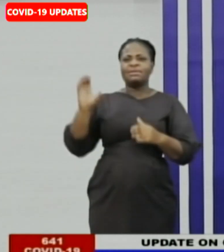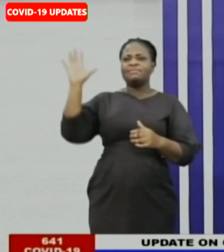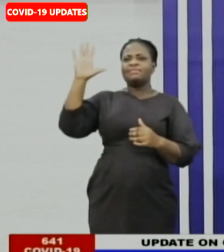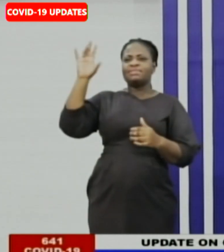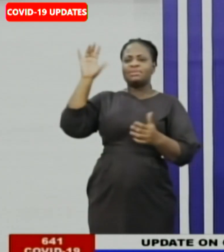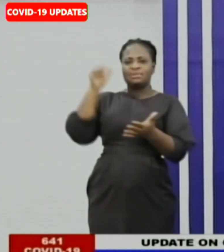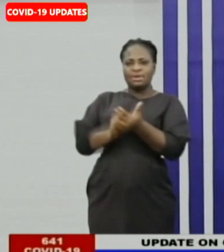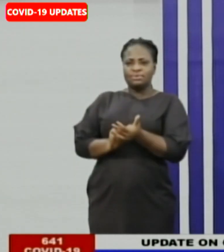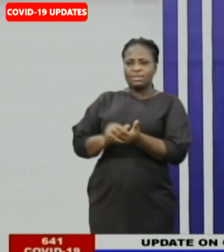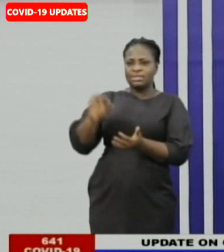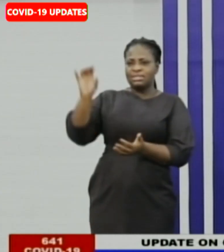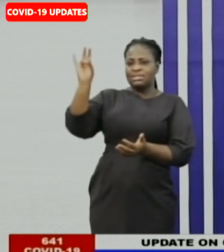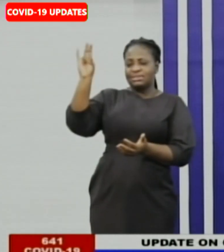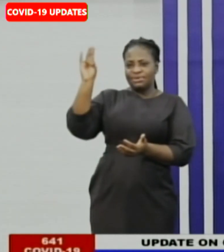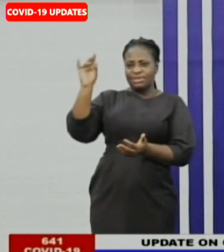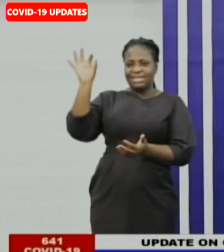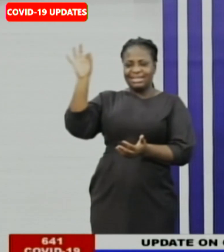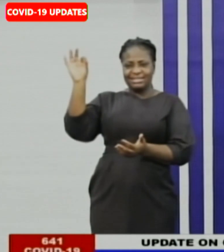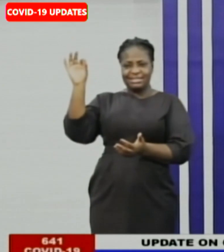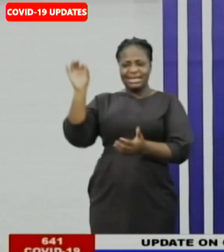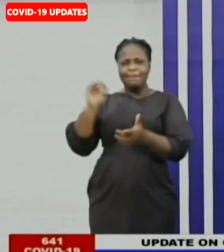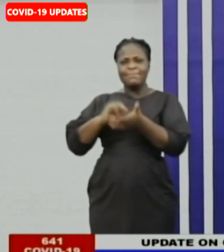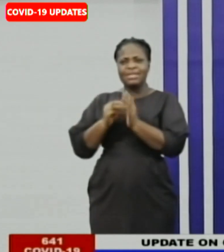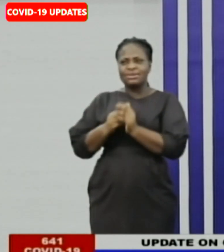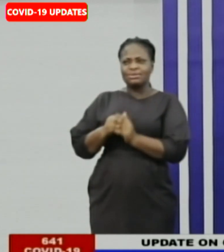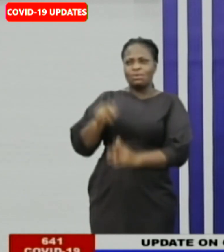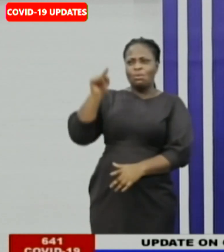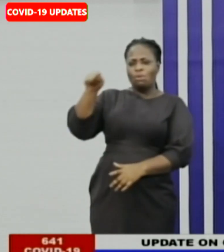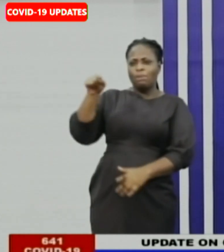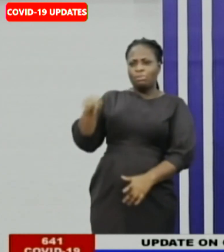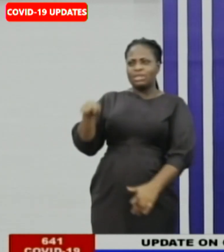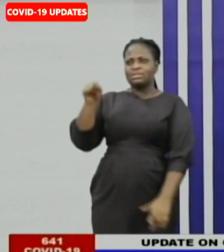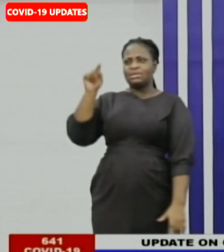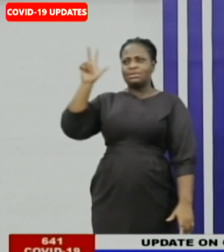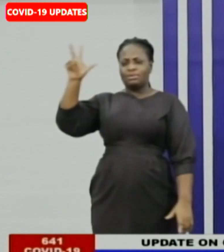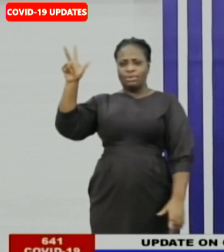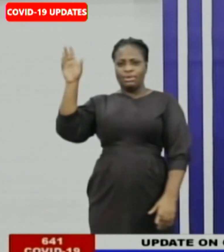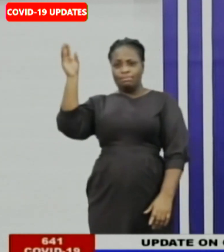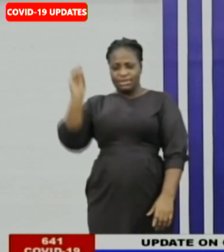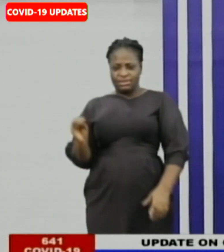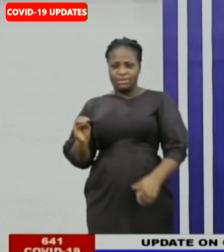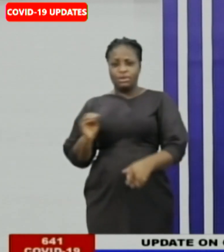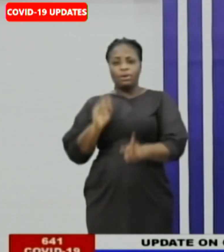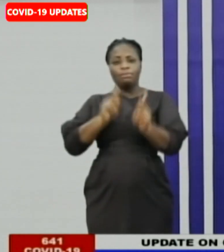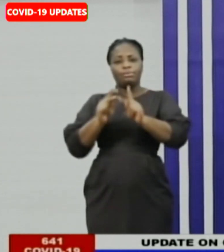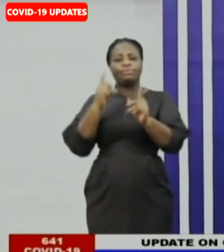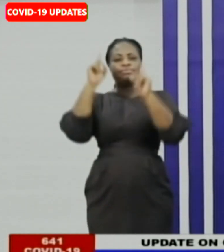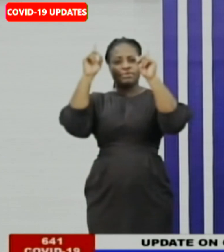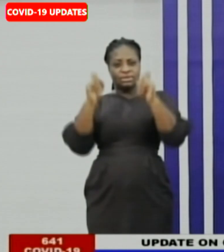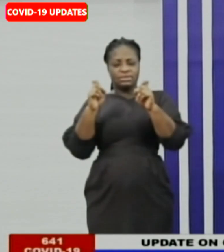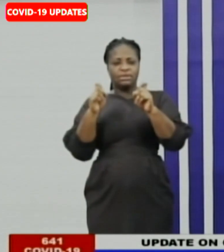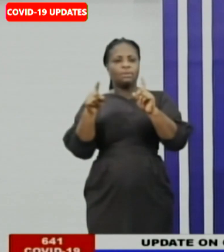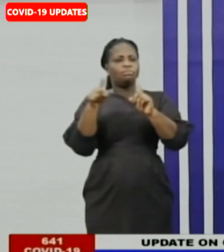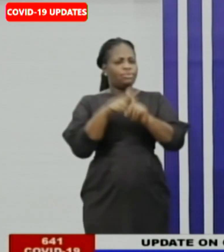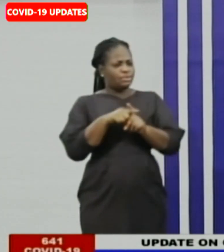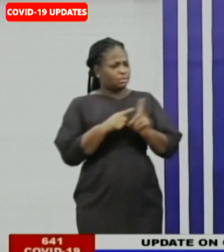50,719 tests, and 1.3% of the people we have tested are positive. So it begins to give